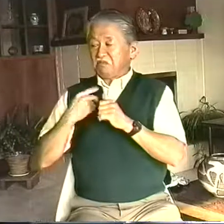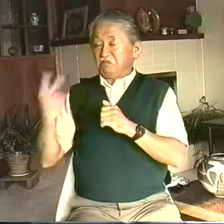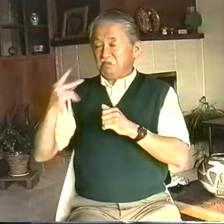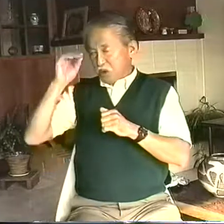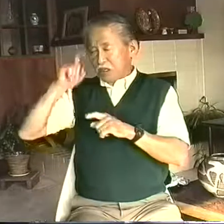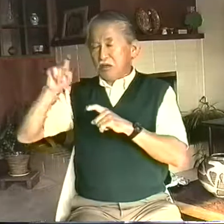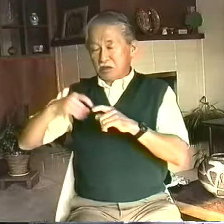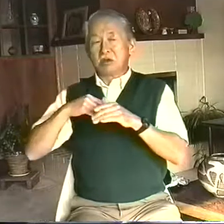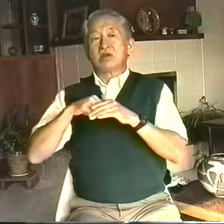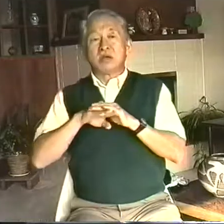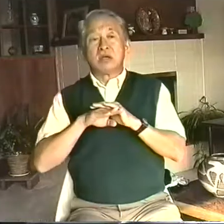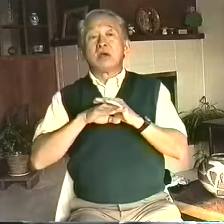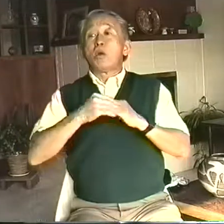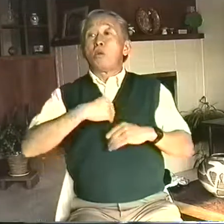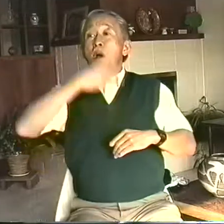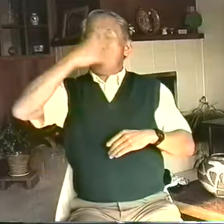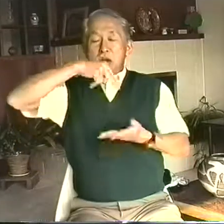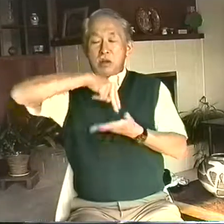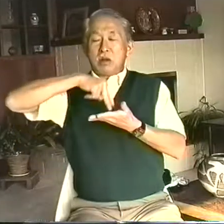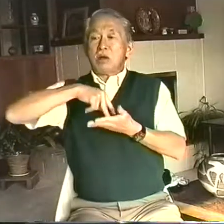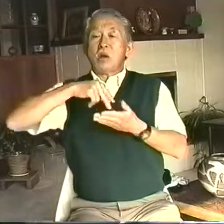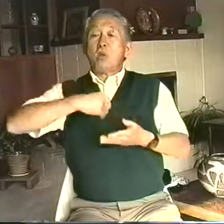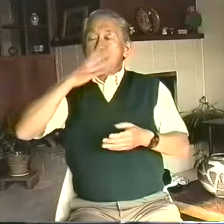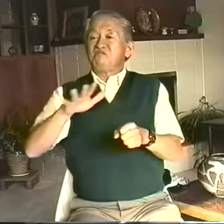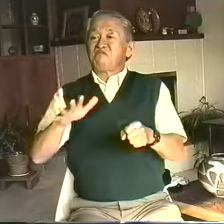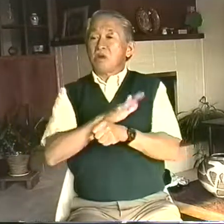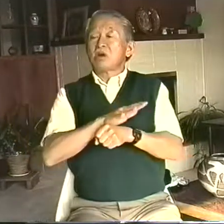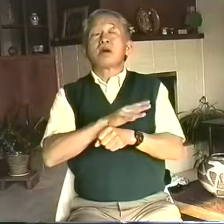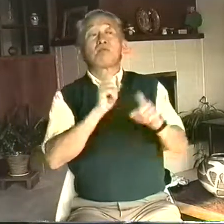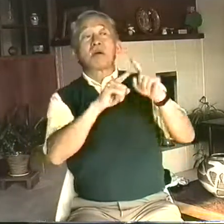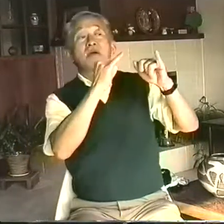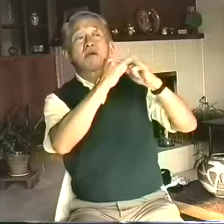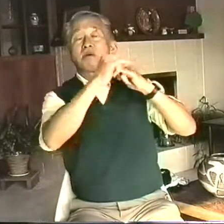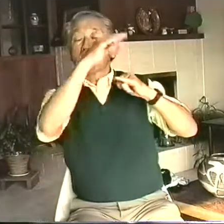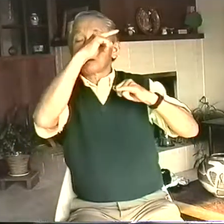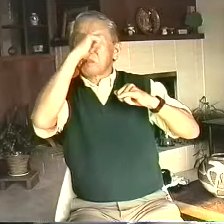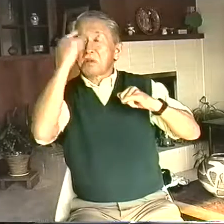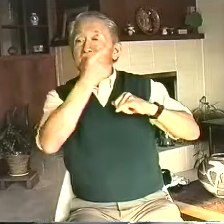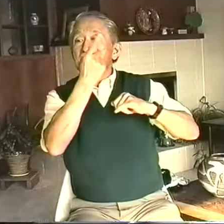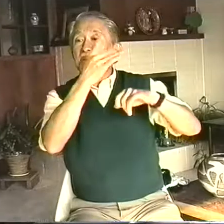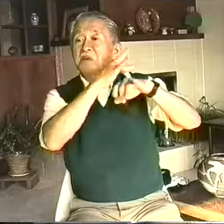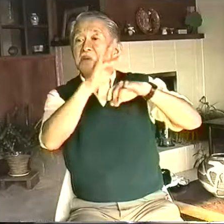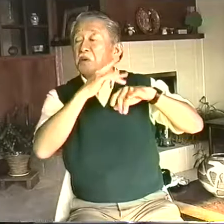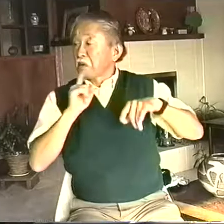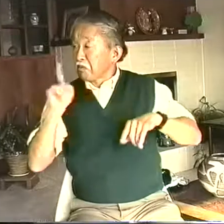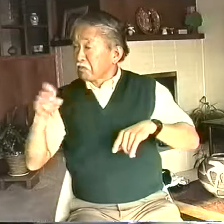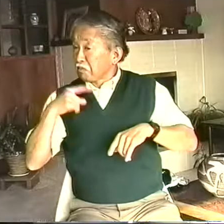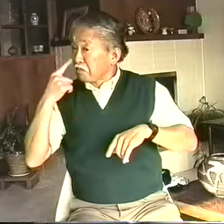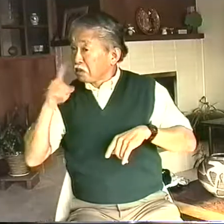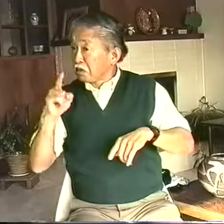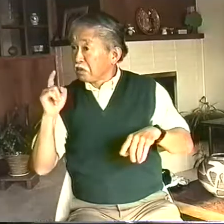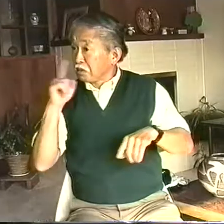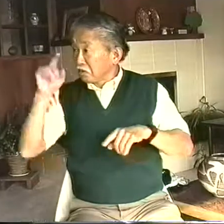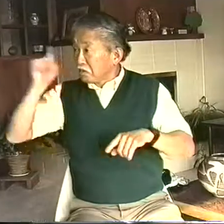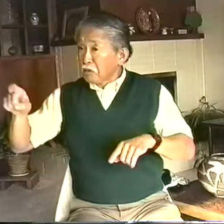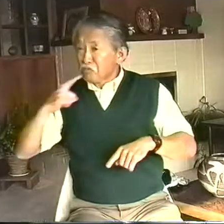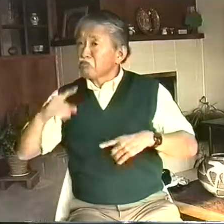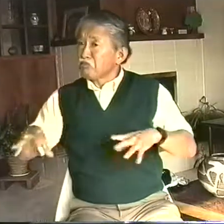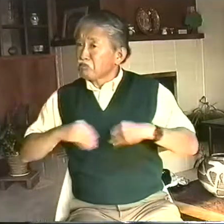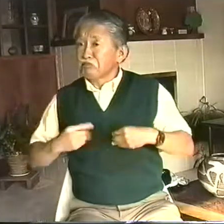whites. Another white friend of mine got in. The front part of the bus was full, standing room only, but there were seats in the back of the bus. So